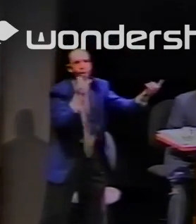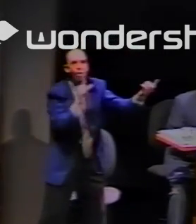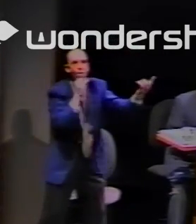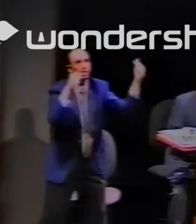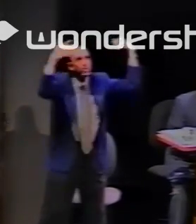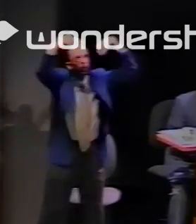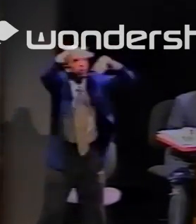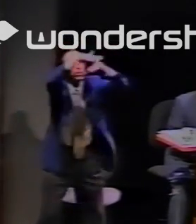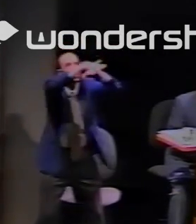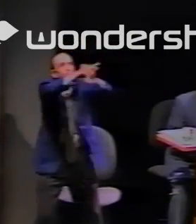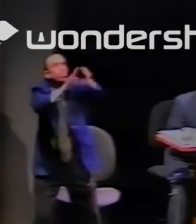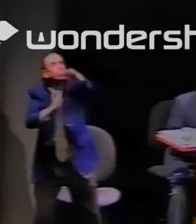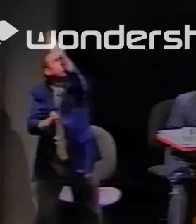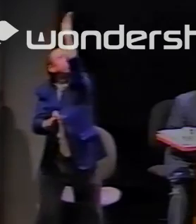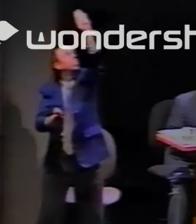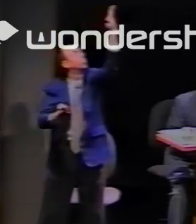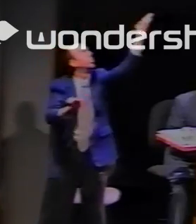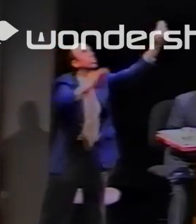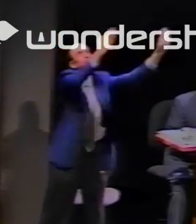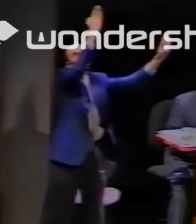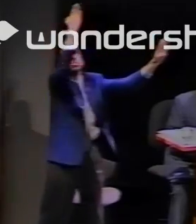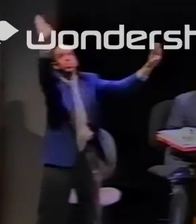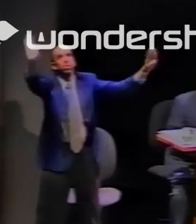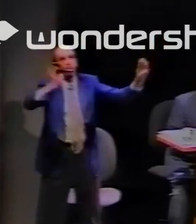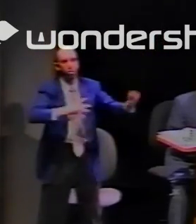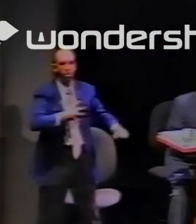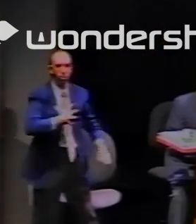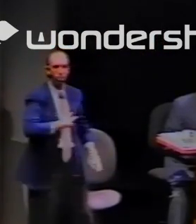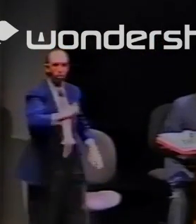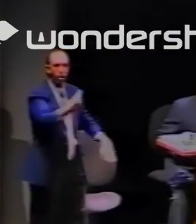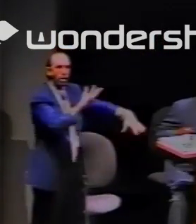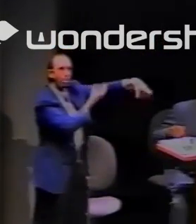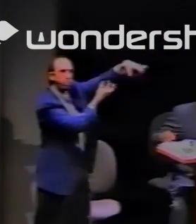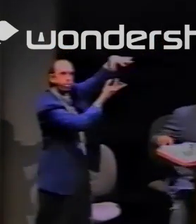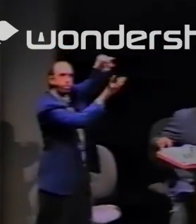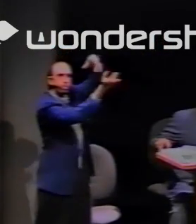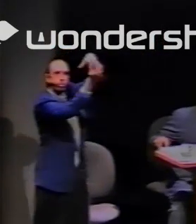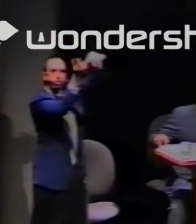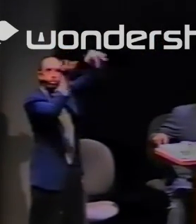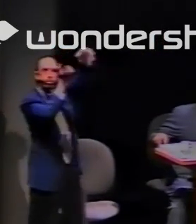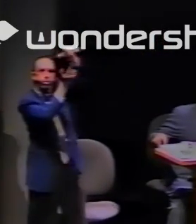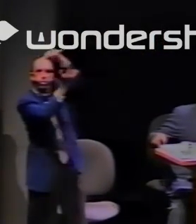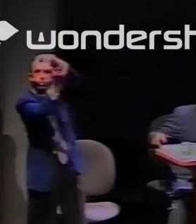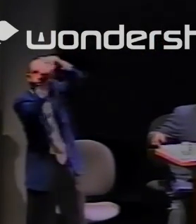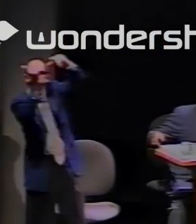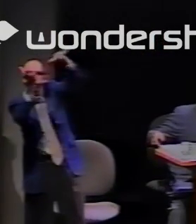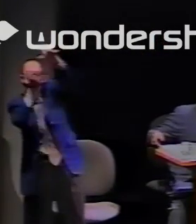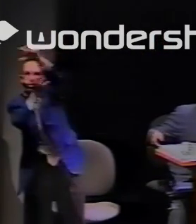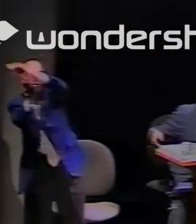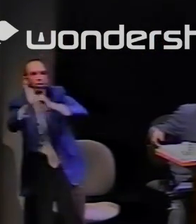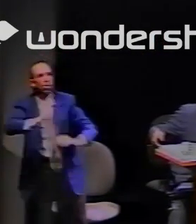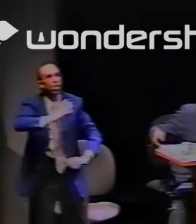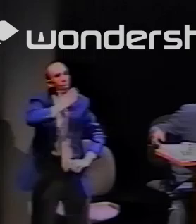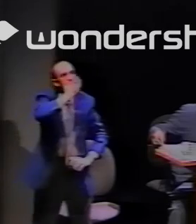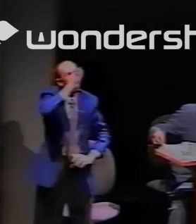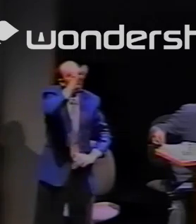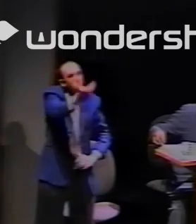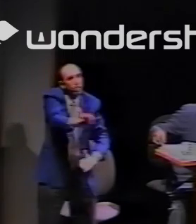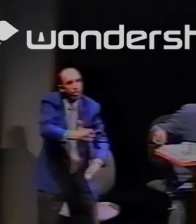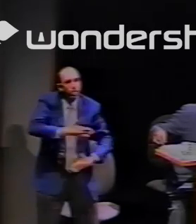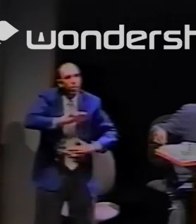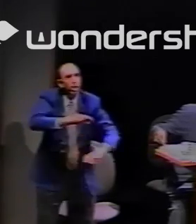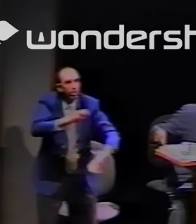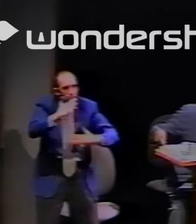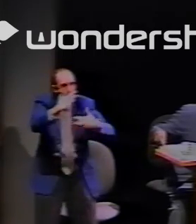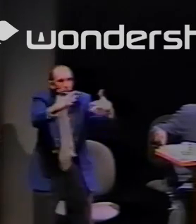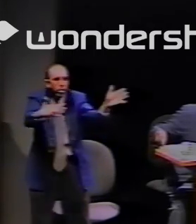orange hues melt into this new blueness speckled with white clouds. A breath of faded